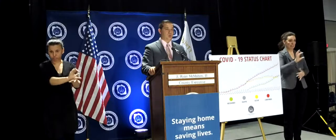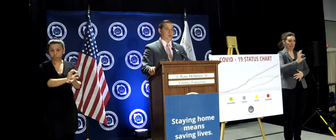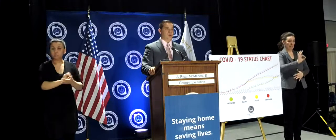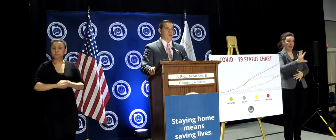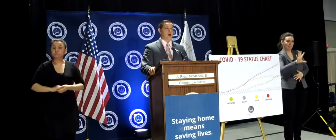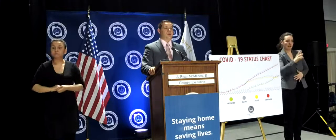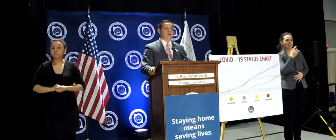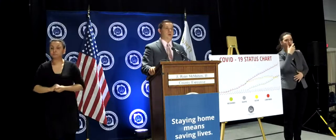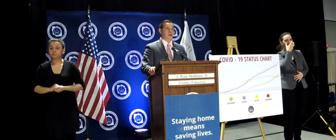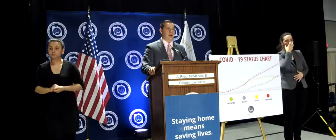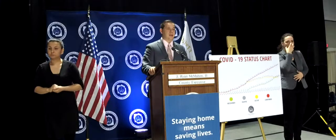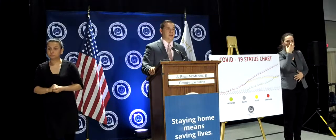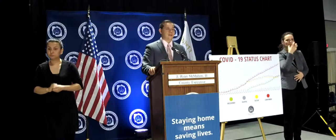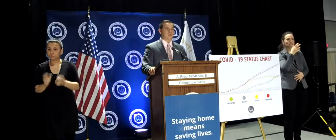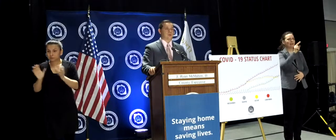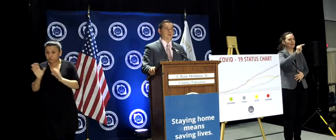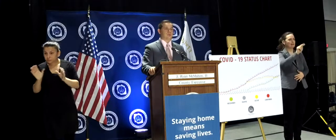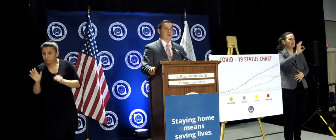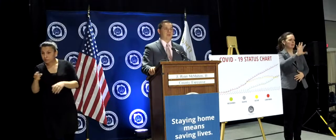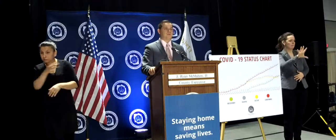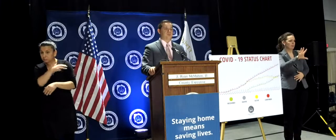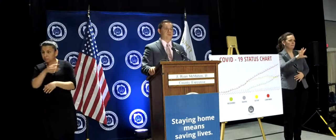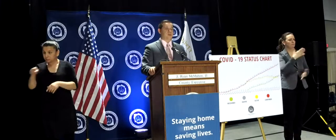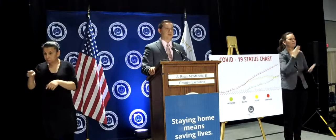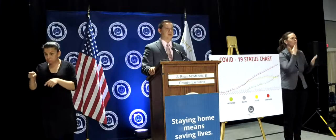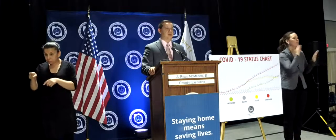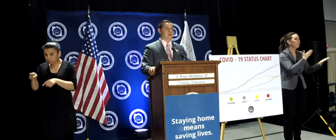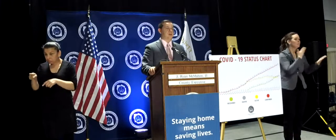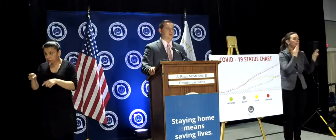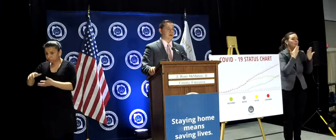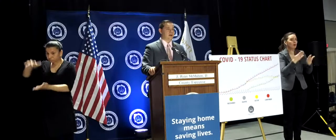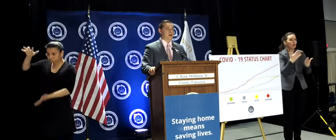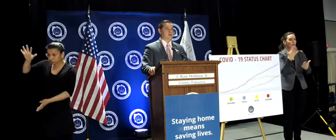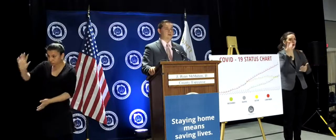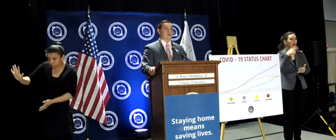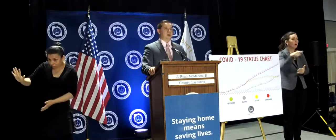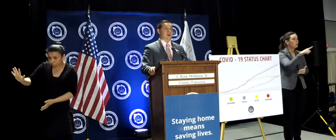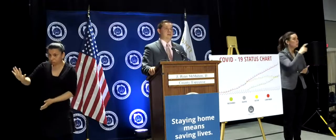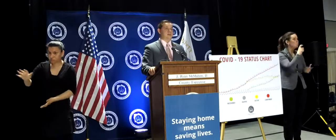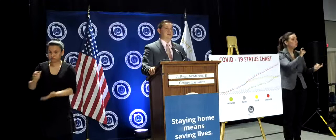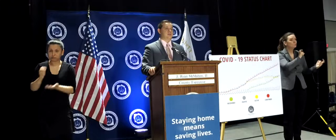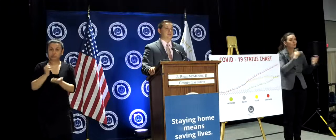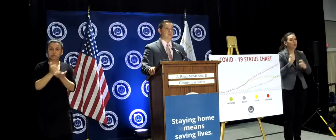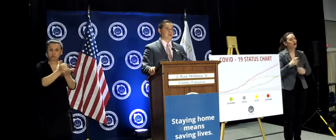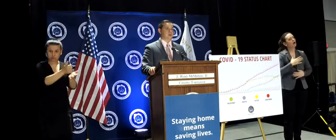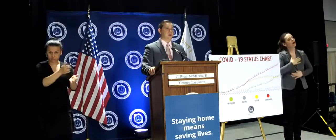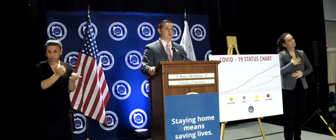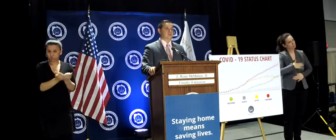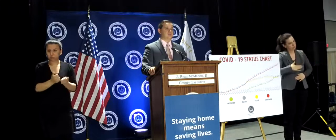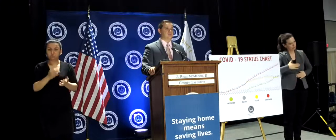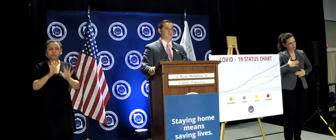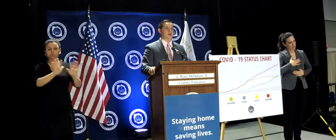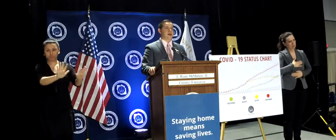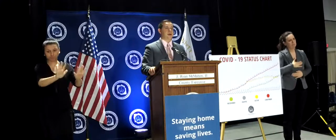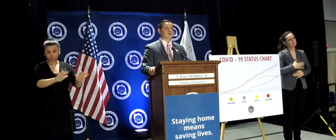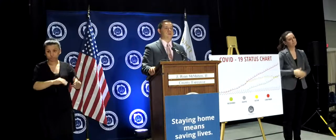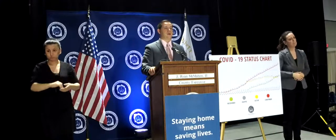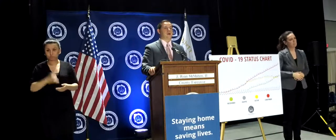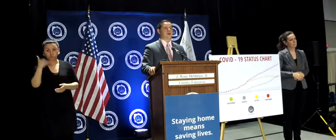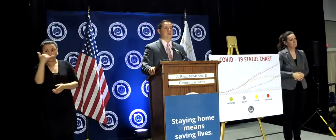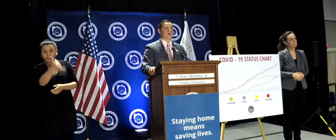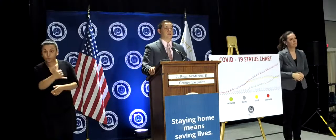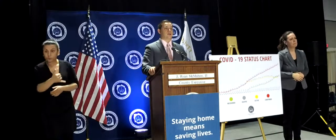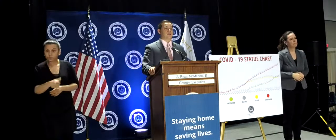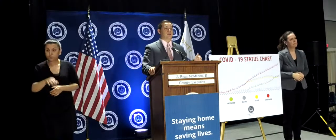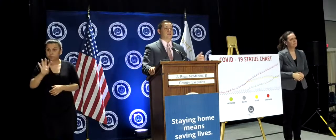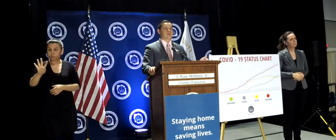you. So again, thank you. If you have PPE, these are the masks, these are the gloves, these are the gowns that